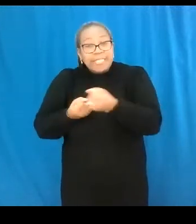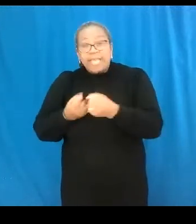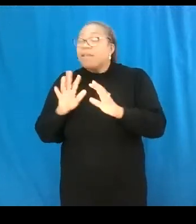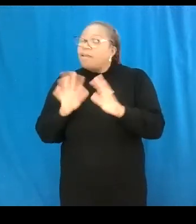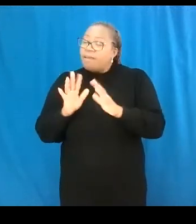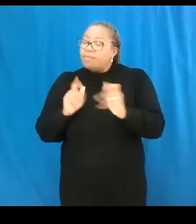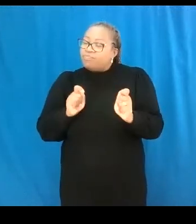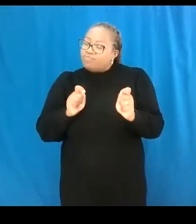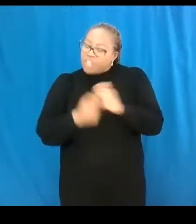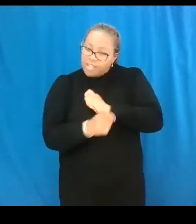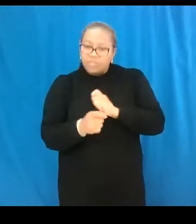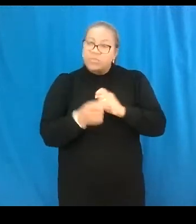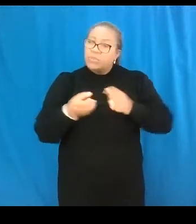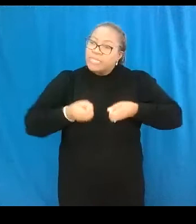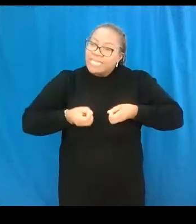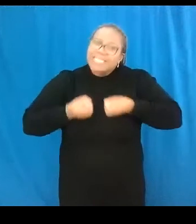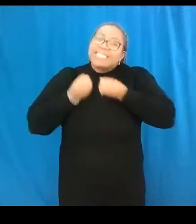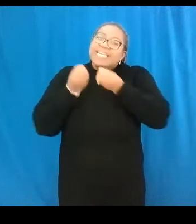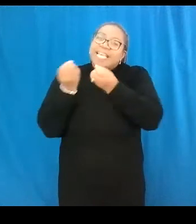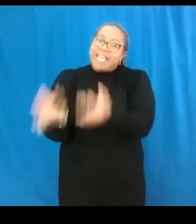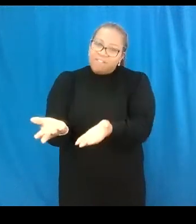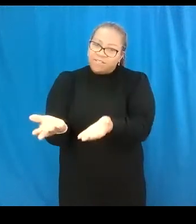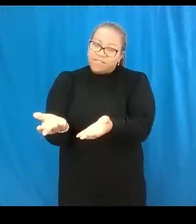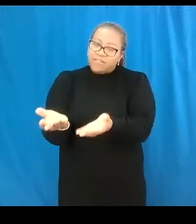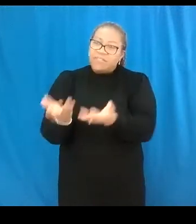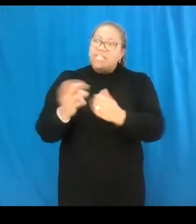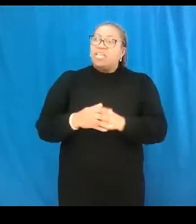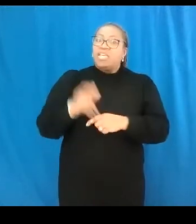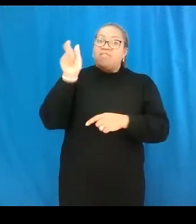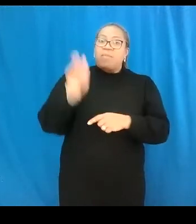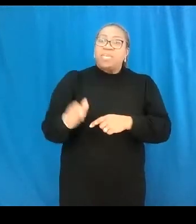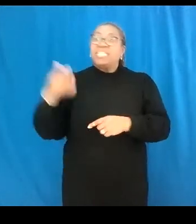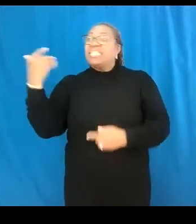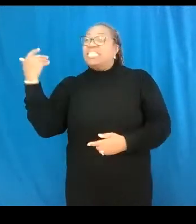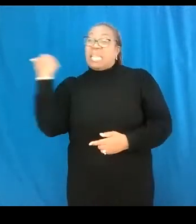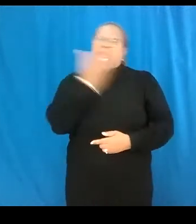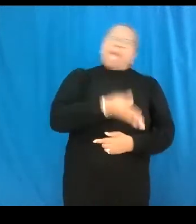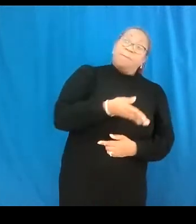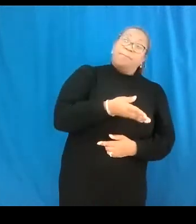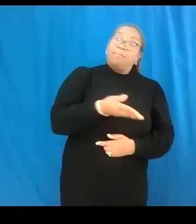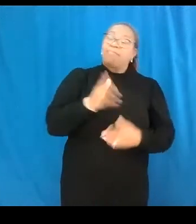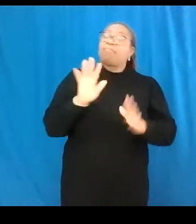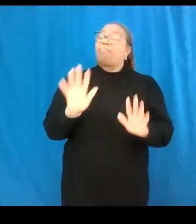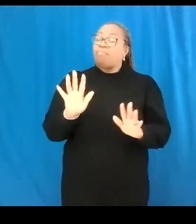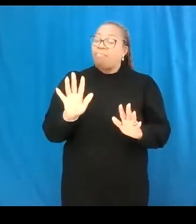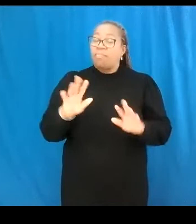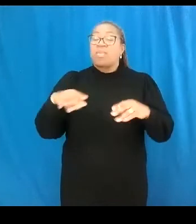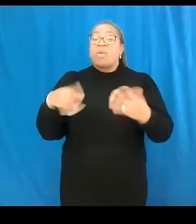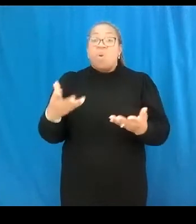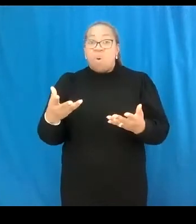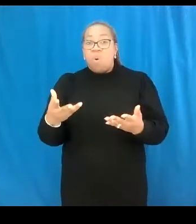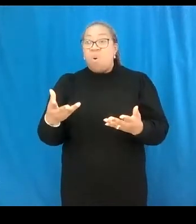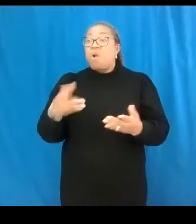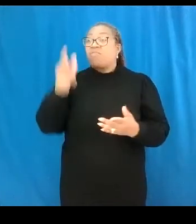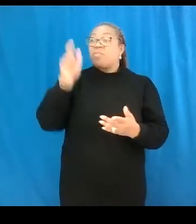By us showing mercy when someone slaps us, figuratively or even literally, or giving excessively when someone tries